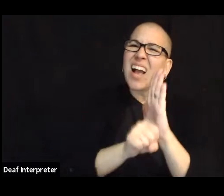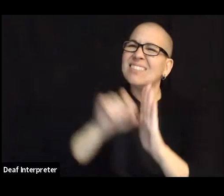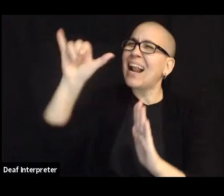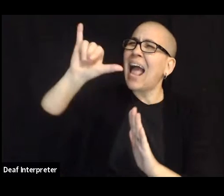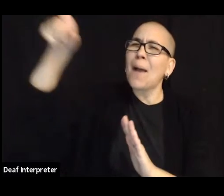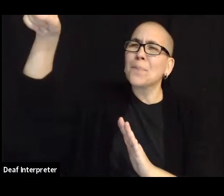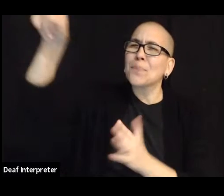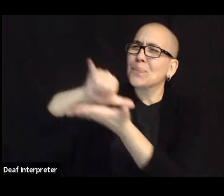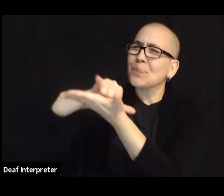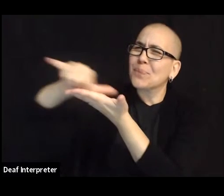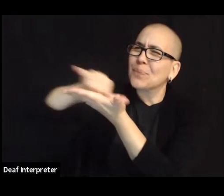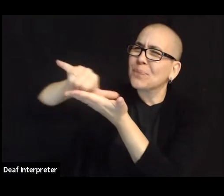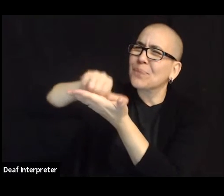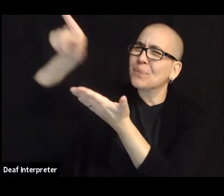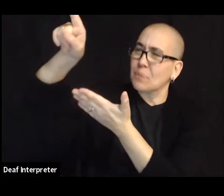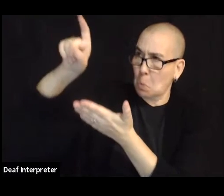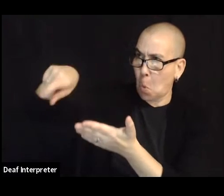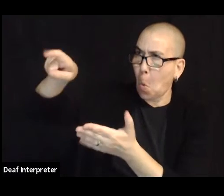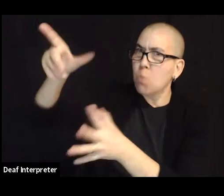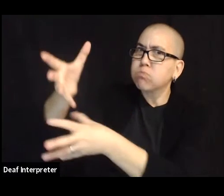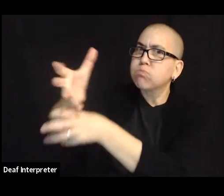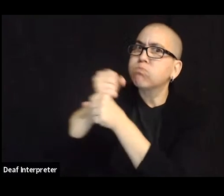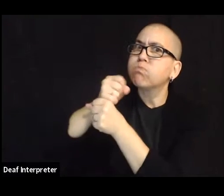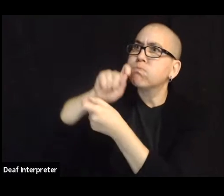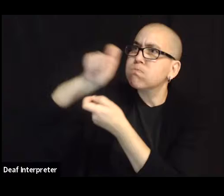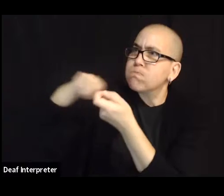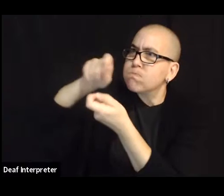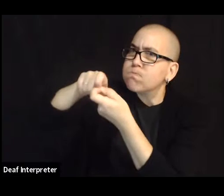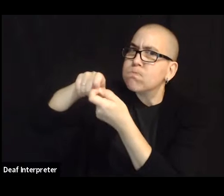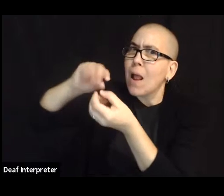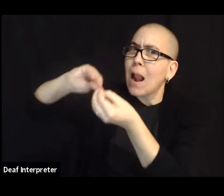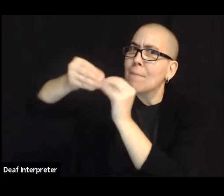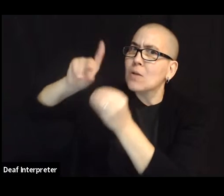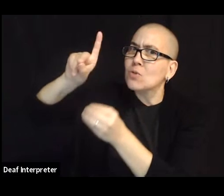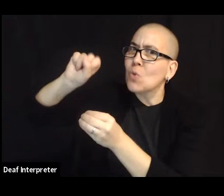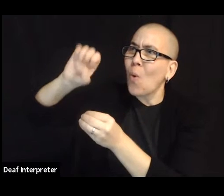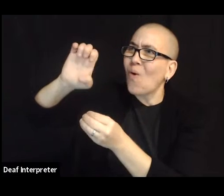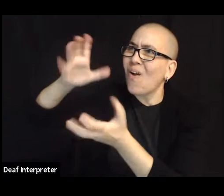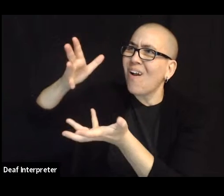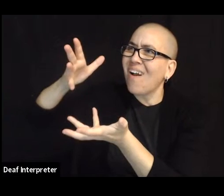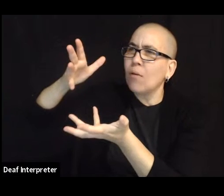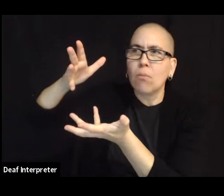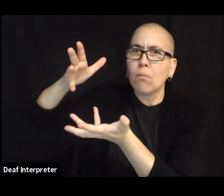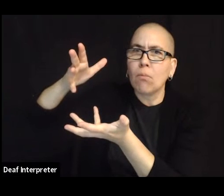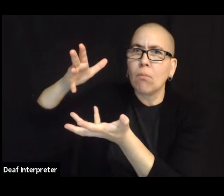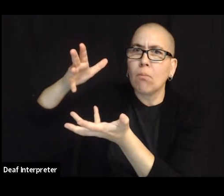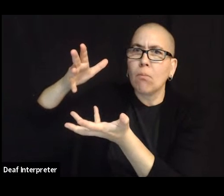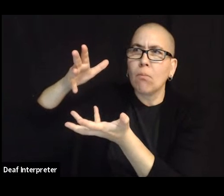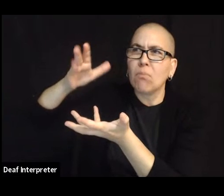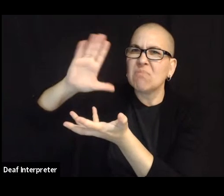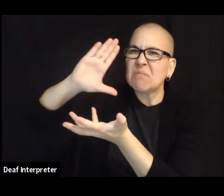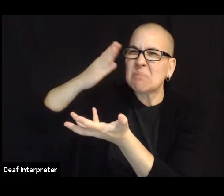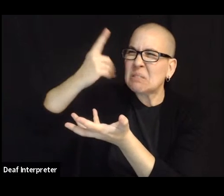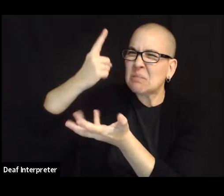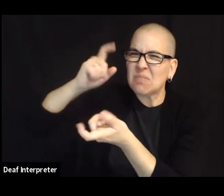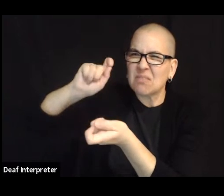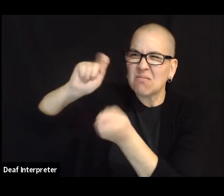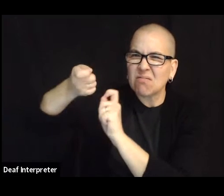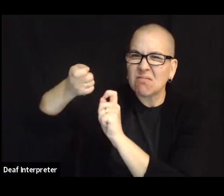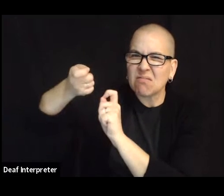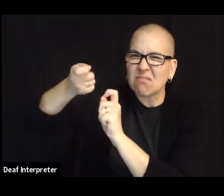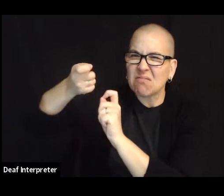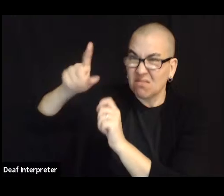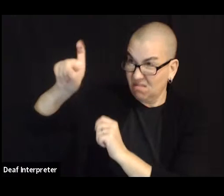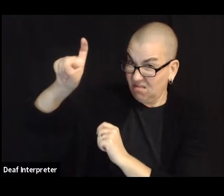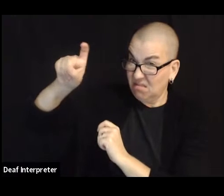out to people, it sounds like, because of some of the tighter restrictions the state had on who could get the vaccine. It sounds like this might be behind some